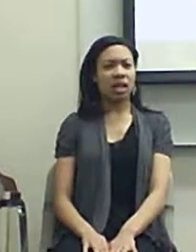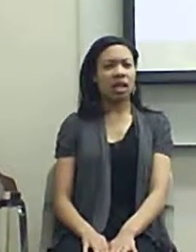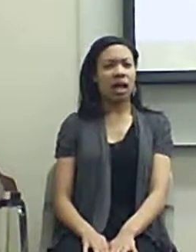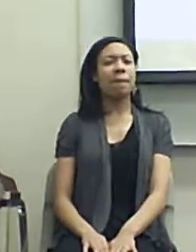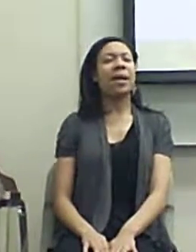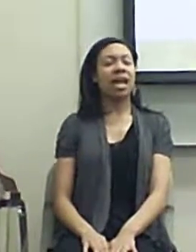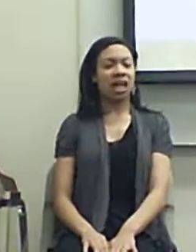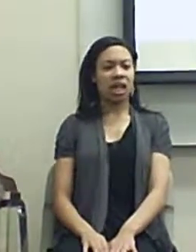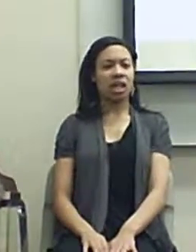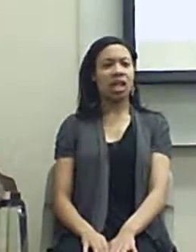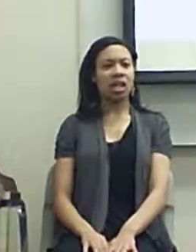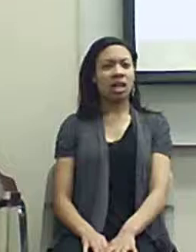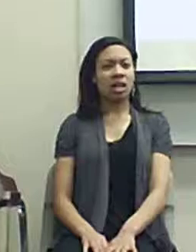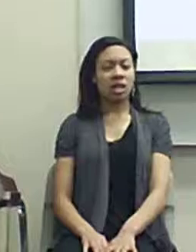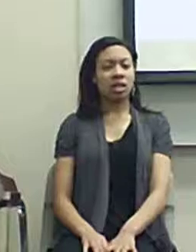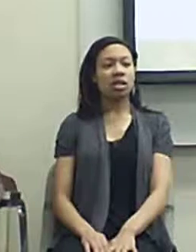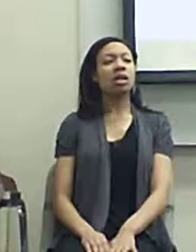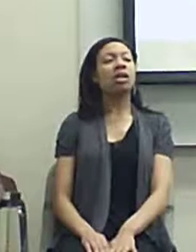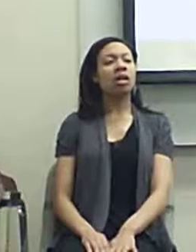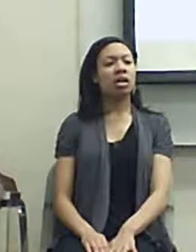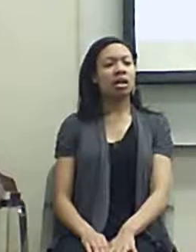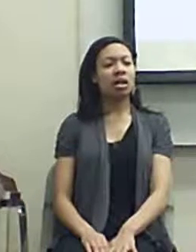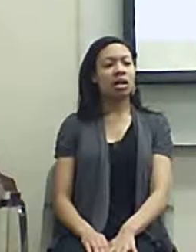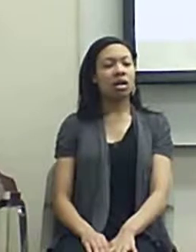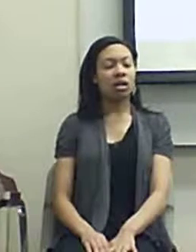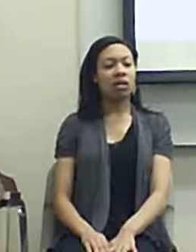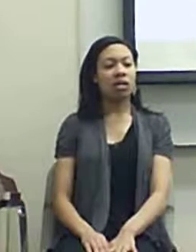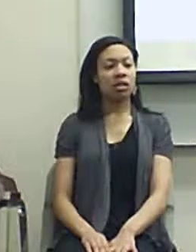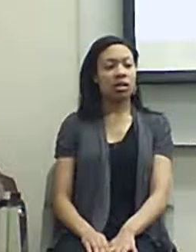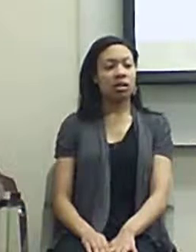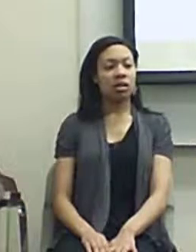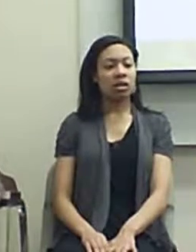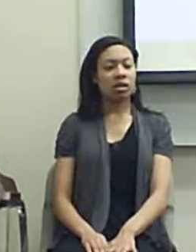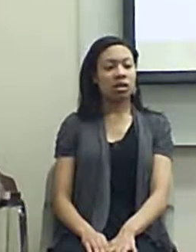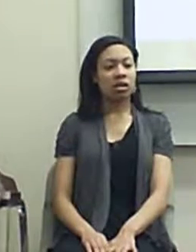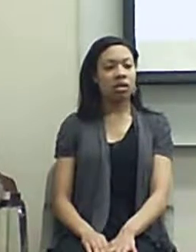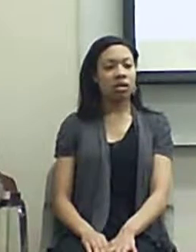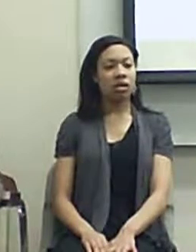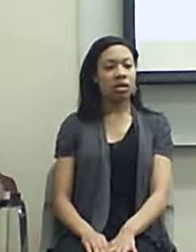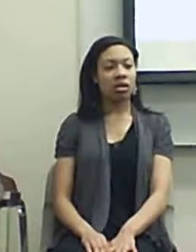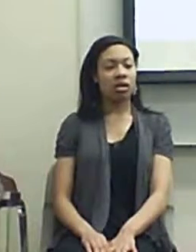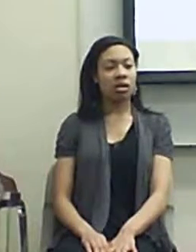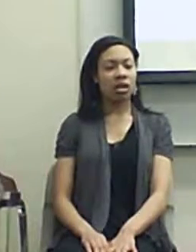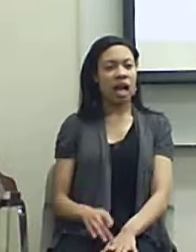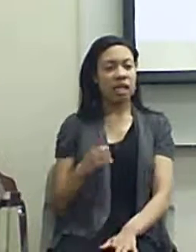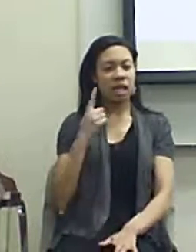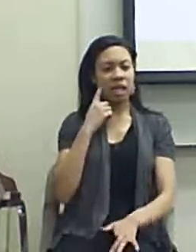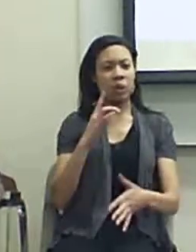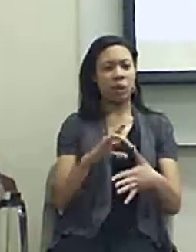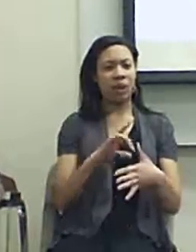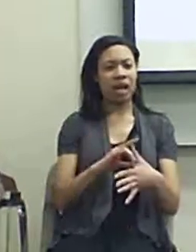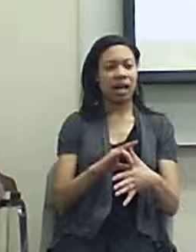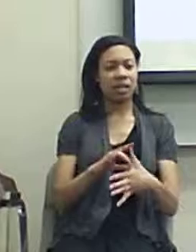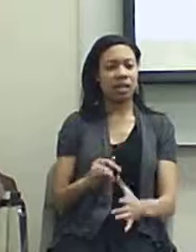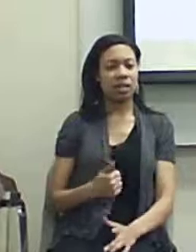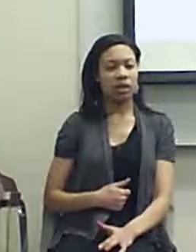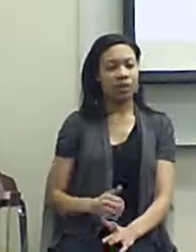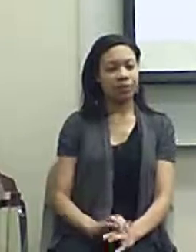we're having a party. And then some of them don't crash for quite a long time into um, the